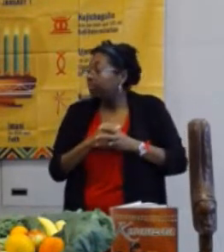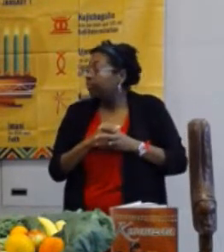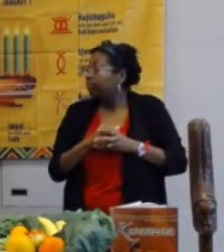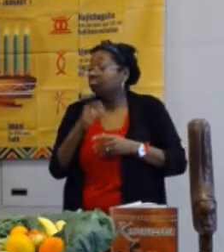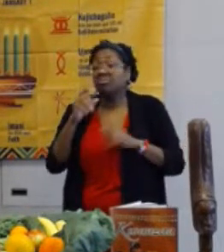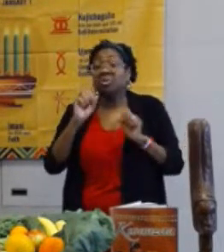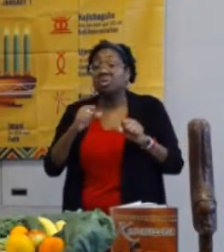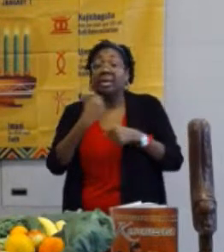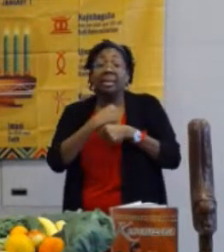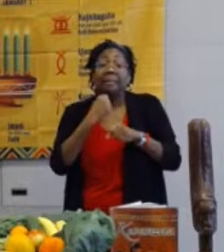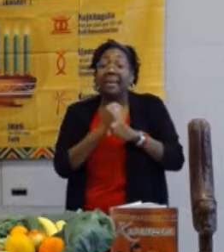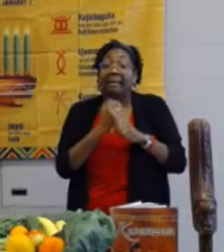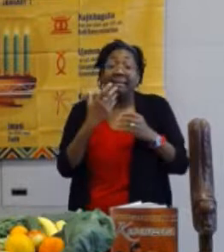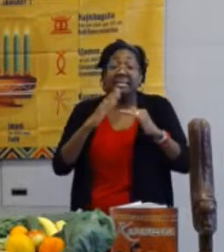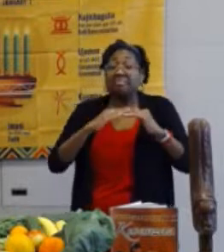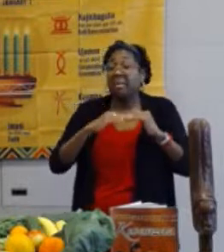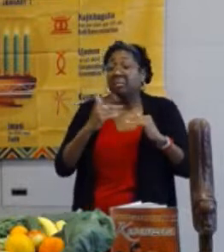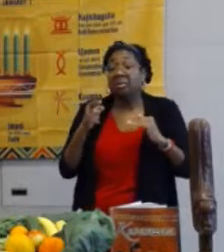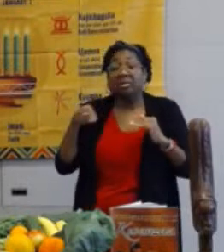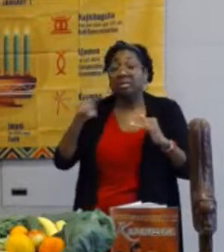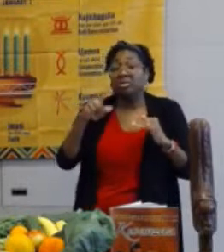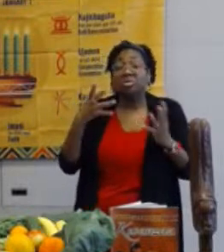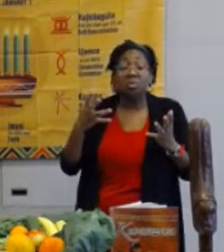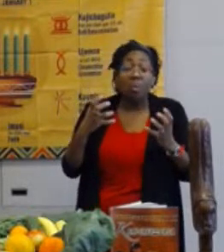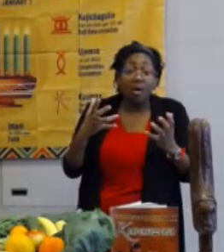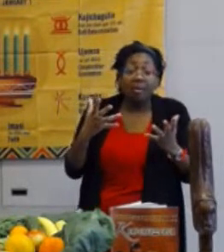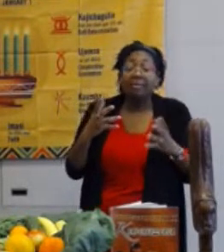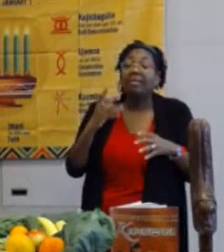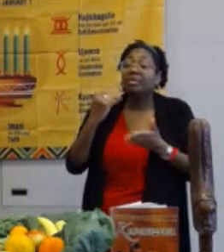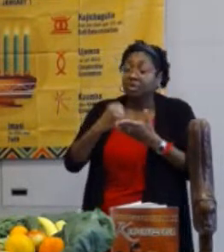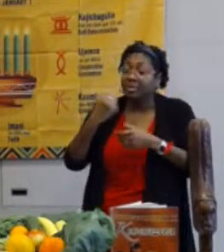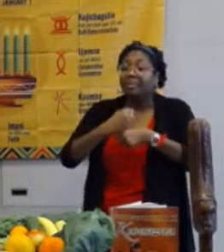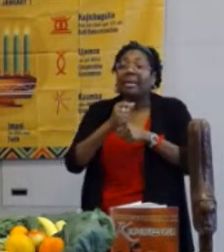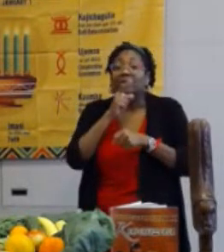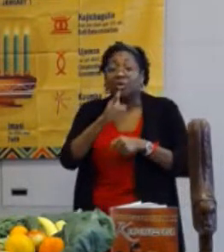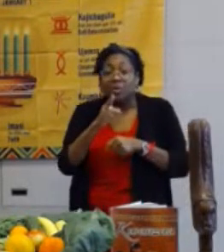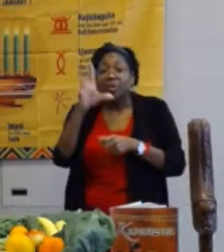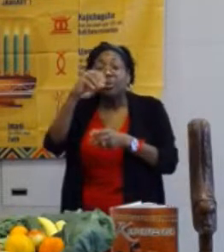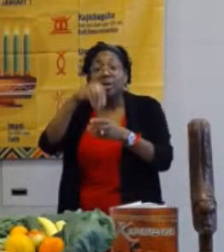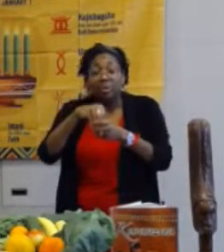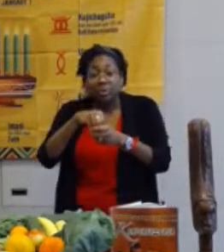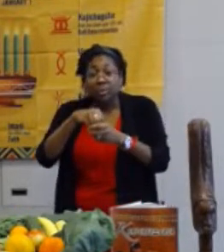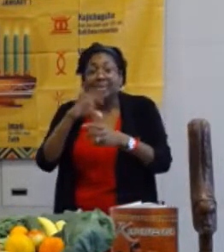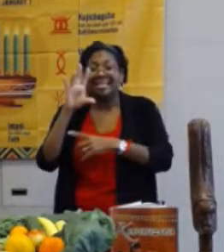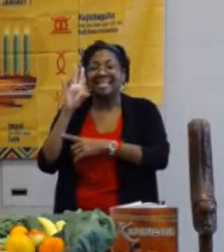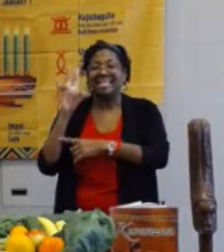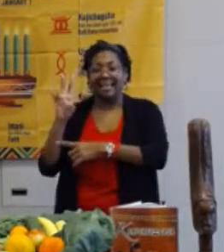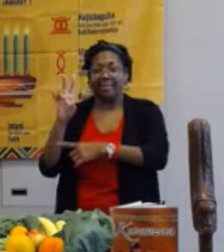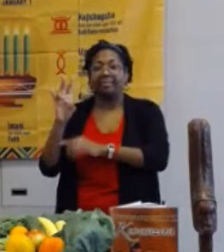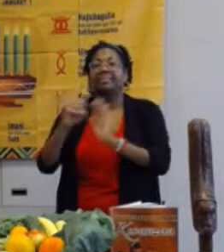You can make it as minimal as you wish, as long as you include the 7 symbols.